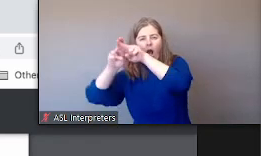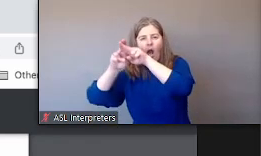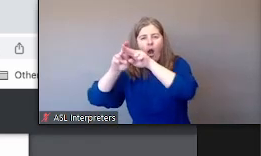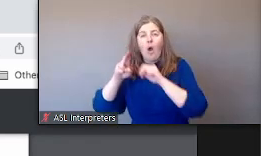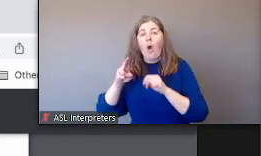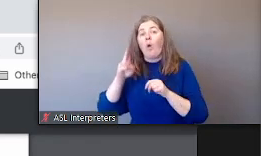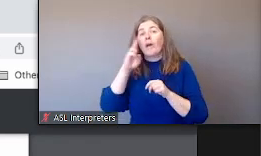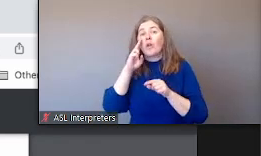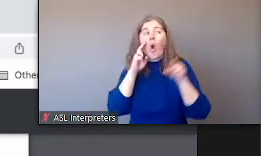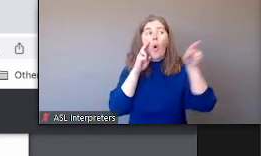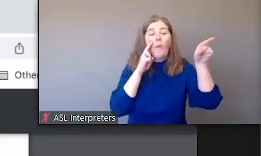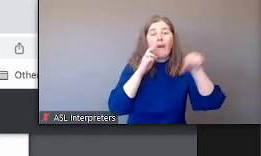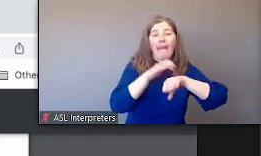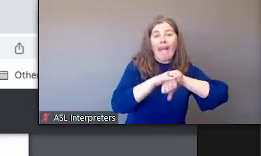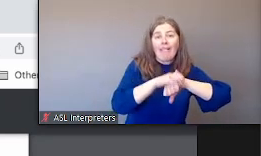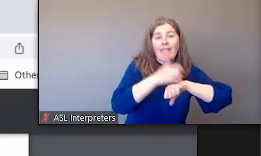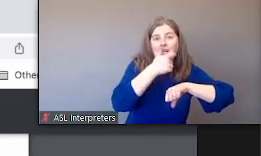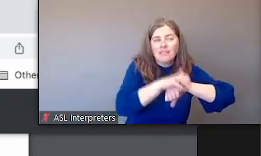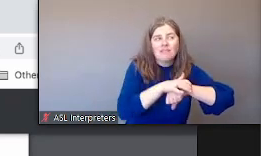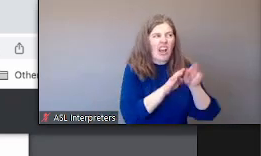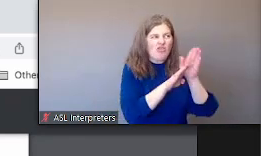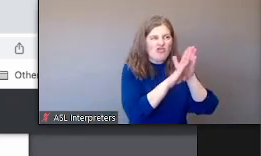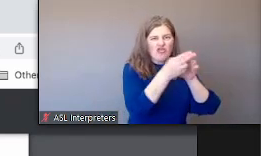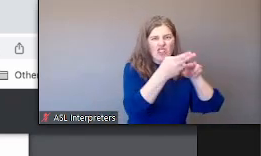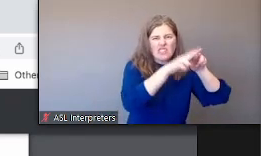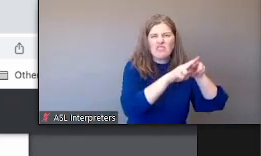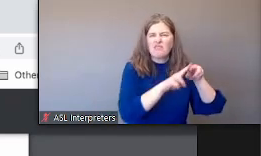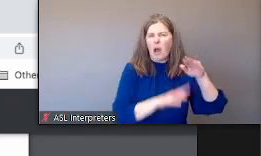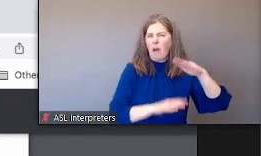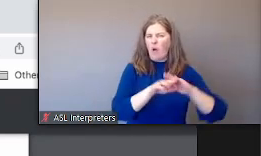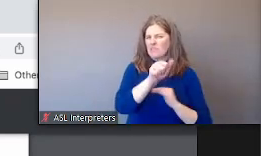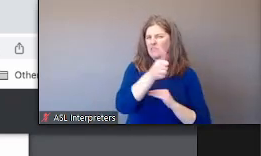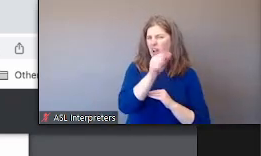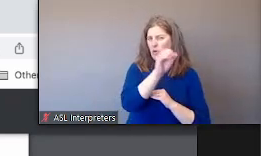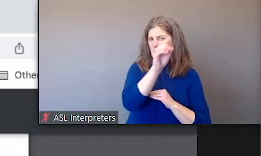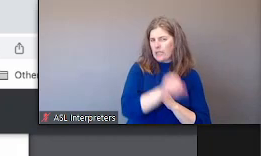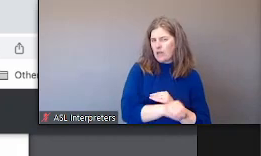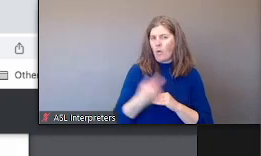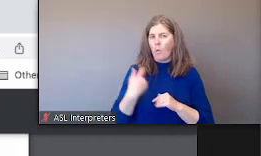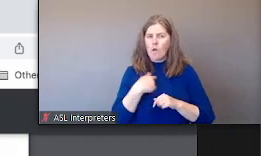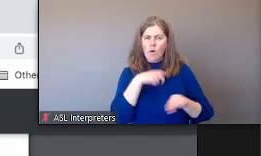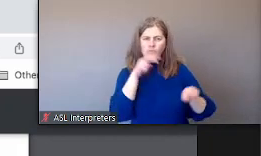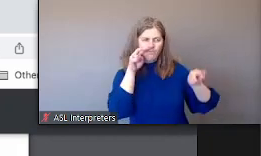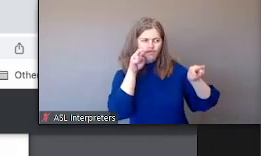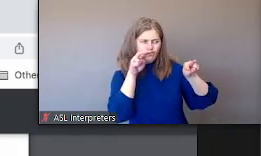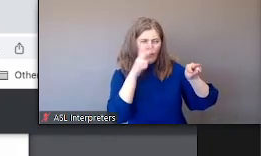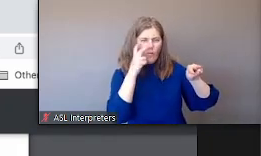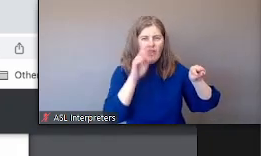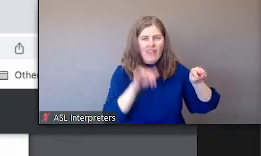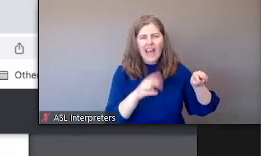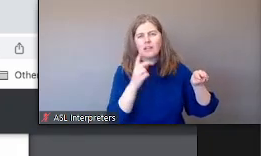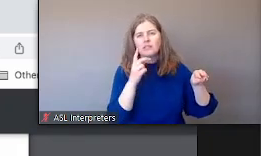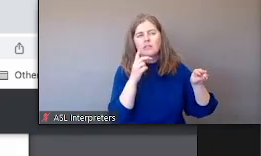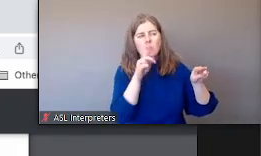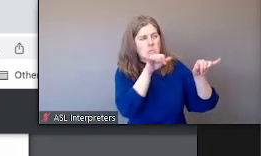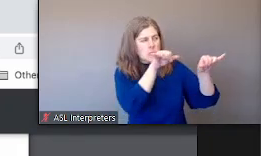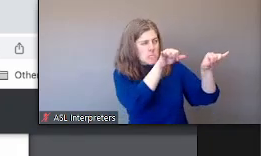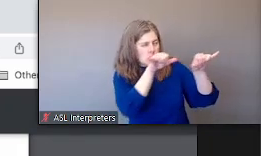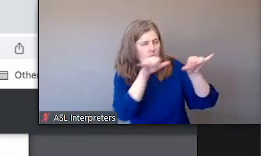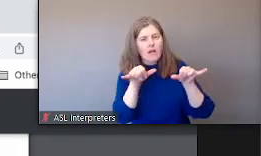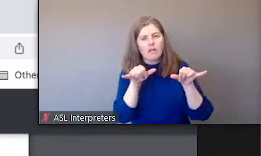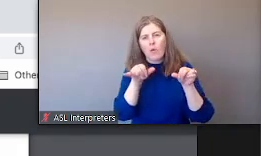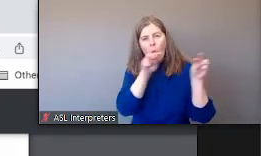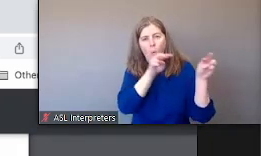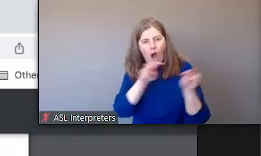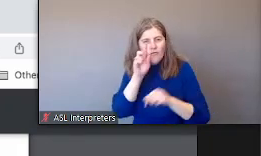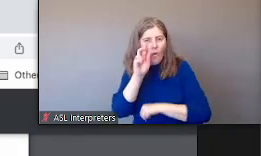in England, for example, is up to 10%. So we'll be watching that and going through the same routine about hospitalizations